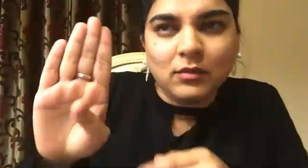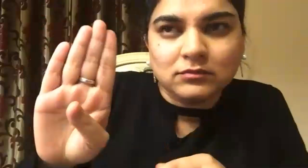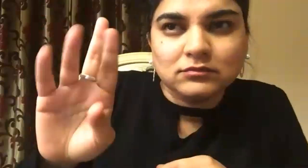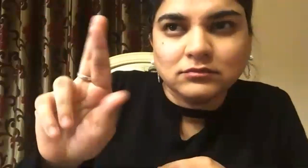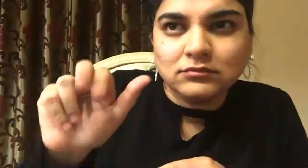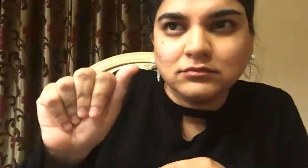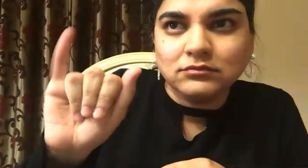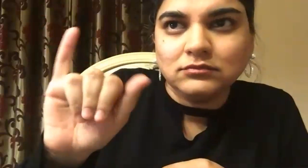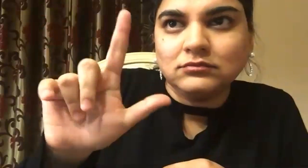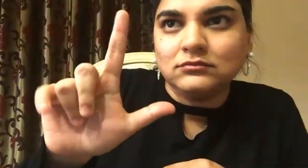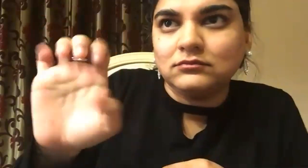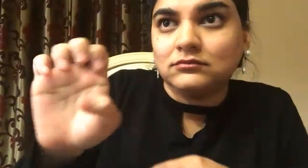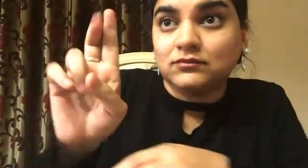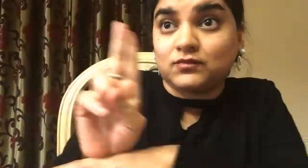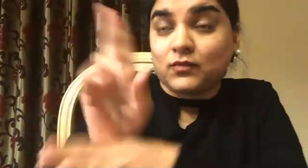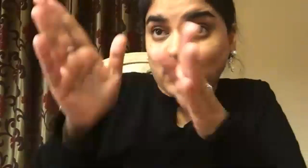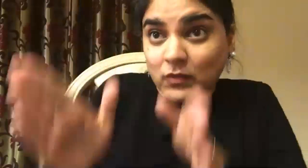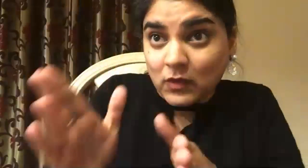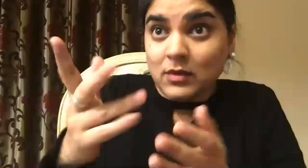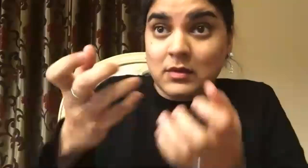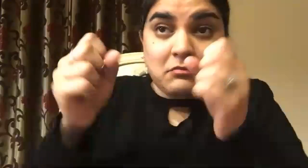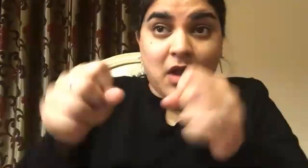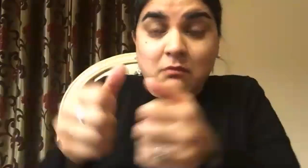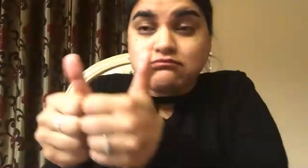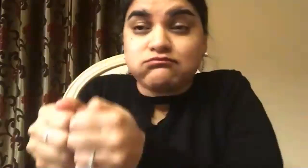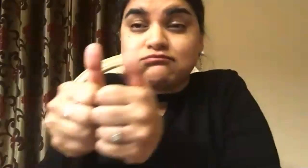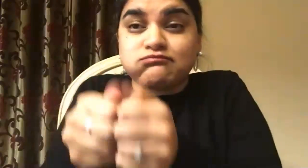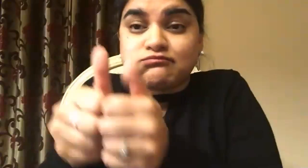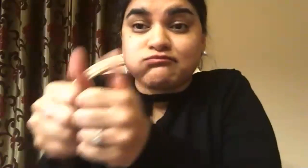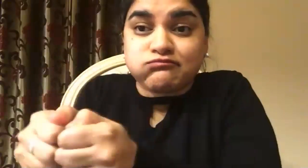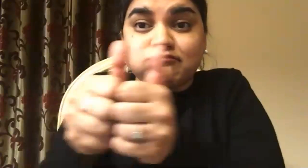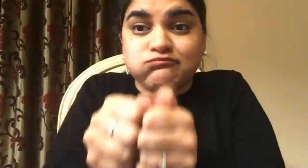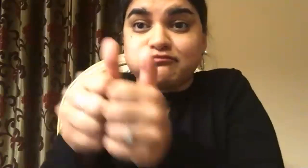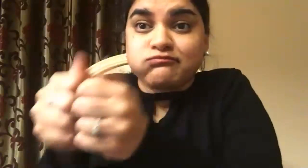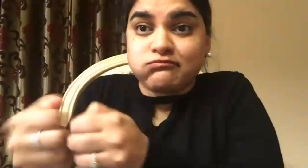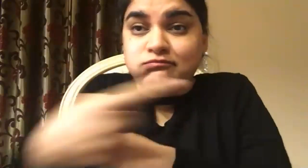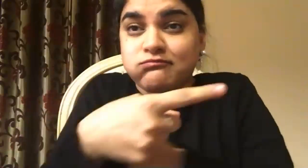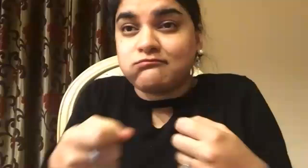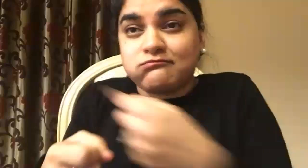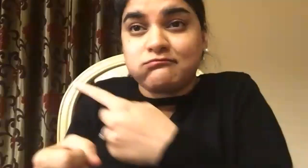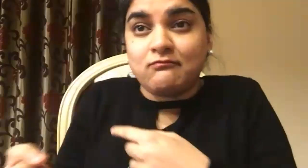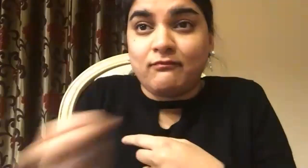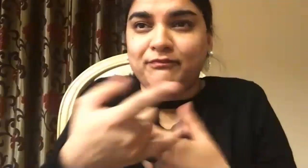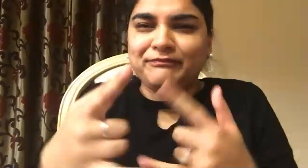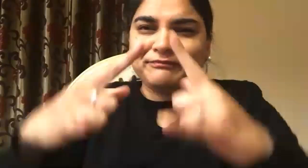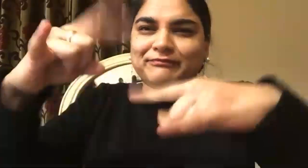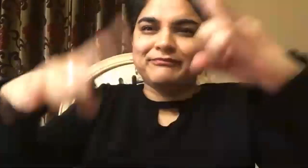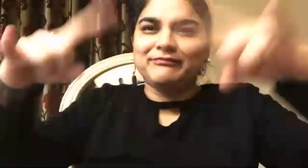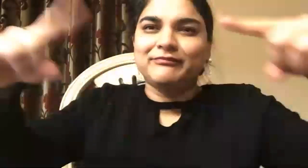they're doing it as like a braille and whatnot and using that for the person, sure, maybe they can even text back and forth.